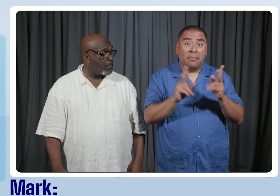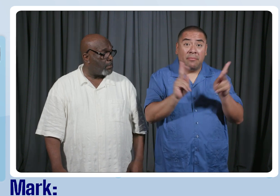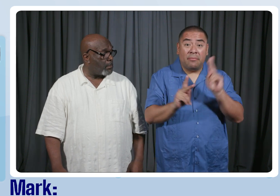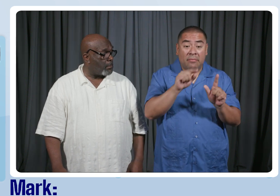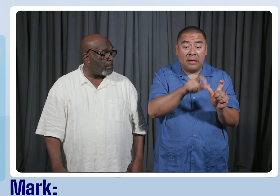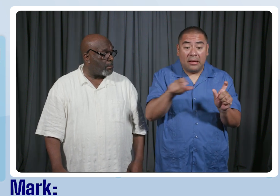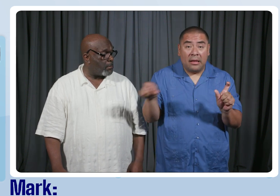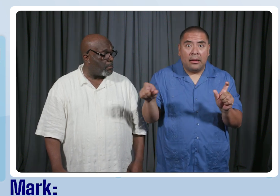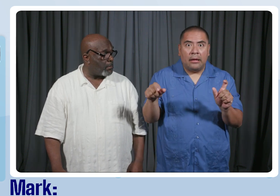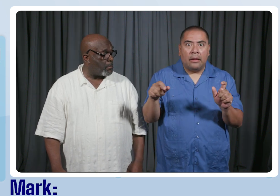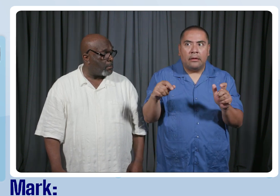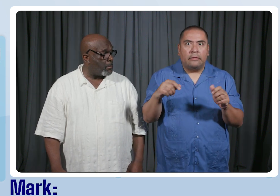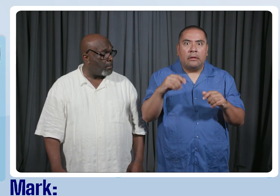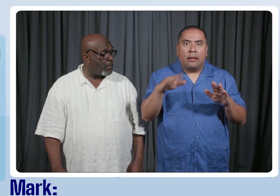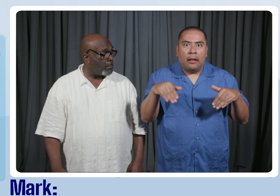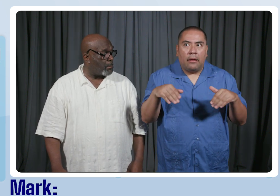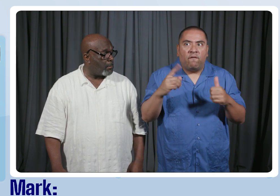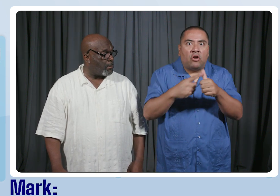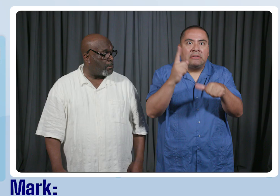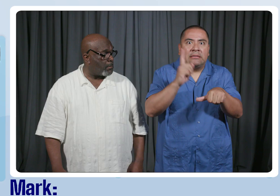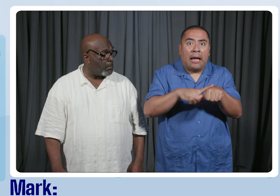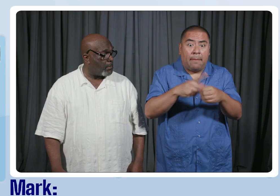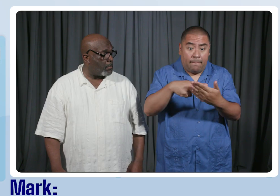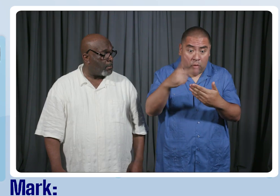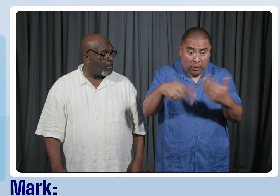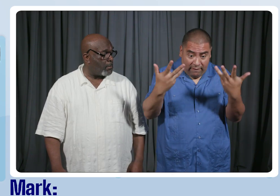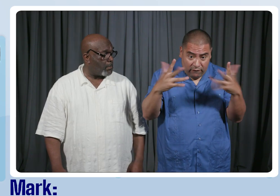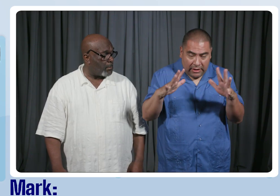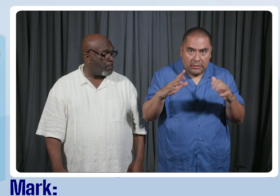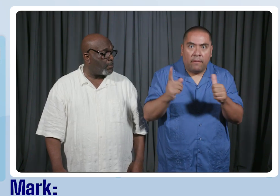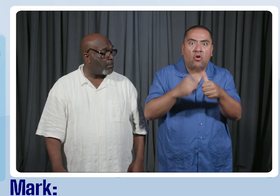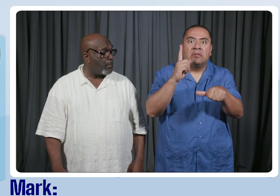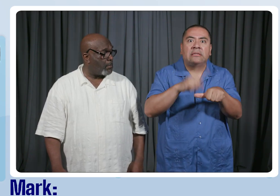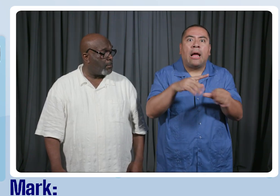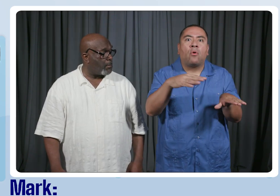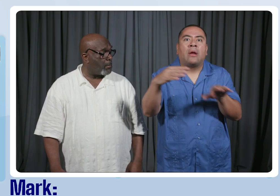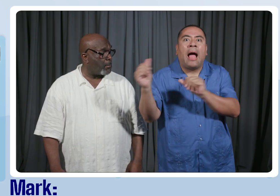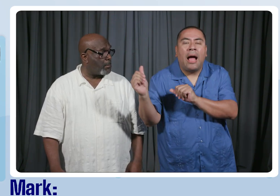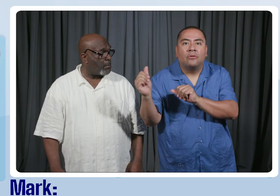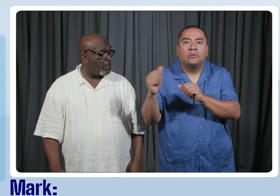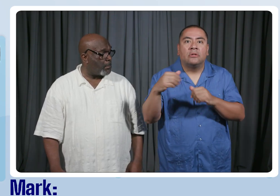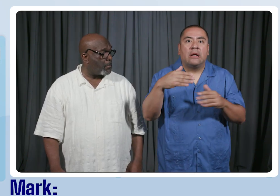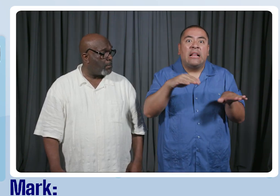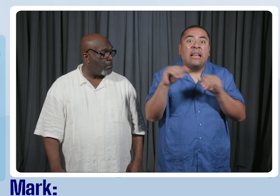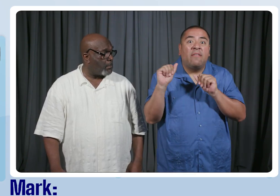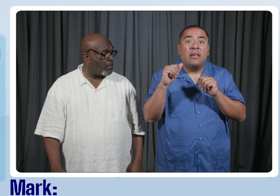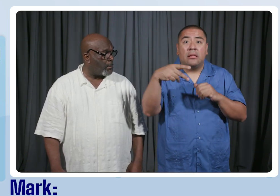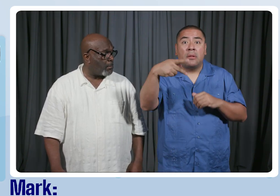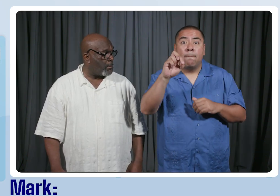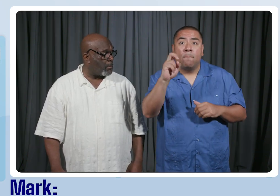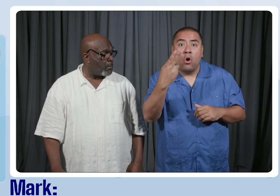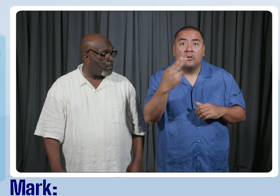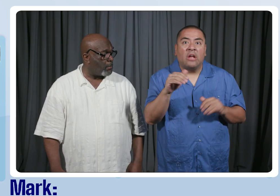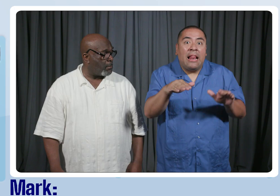have seen the outdoors because of our program for the first time in decades. Mm-hmm. Just getting outside of the porch or outside of the front